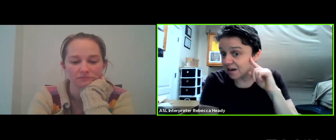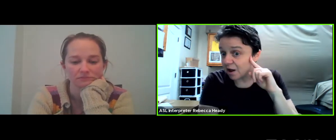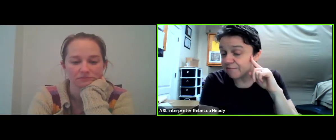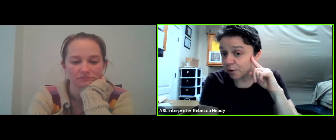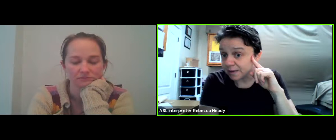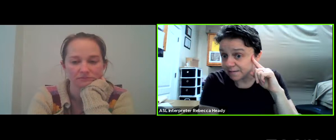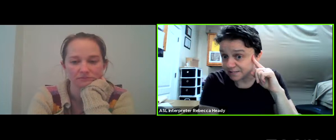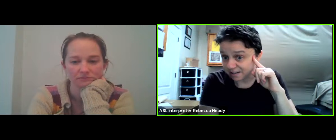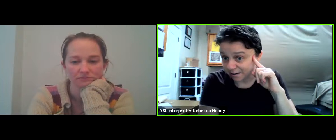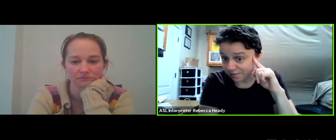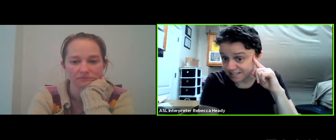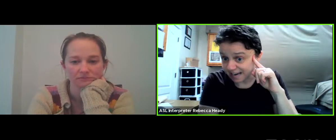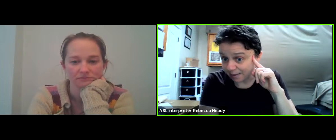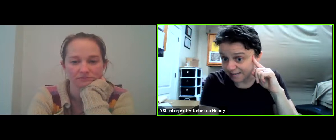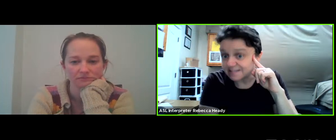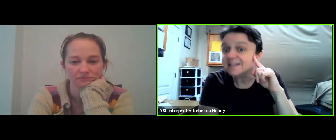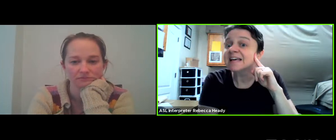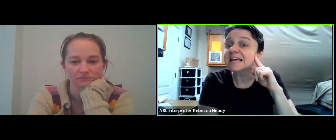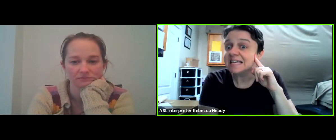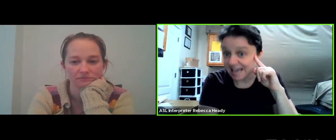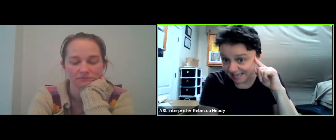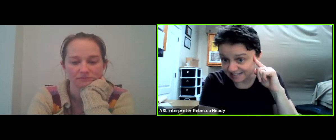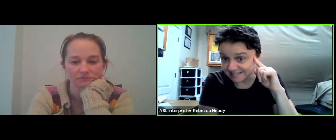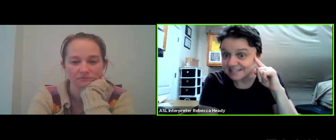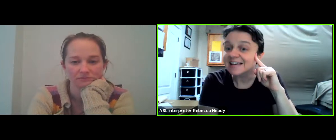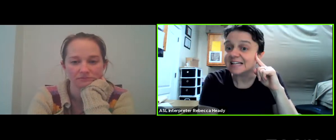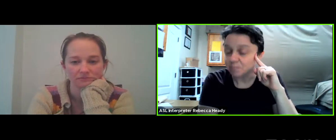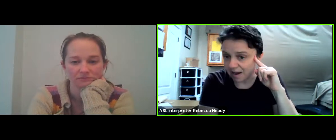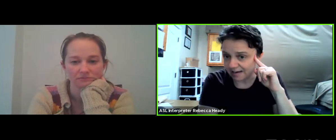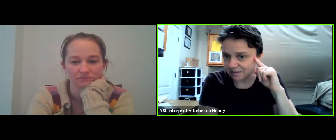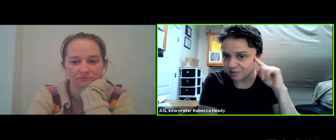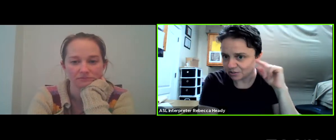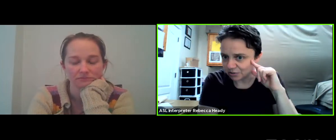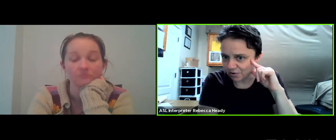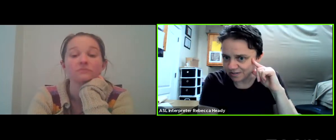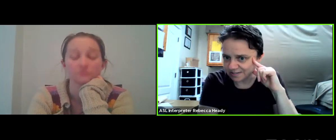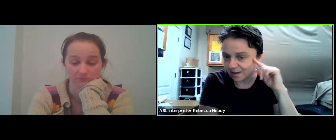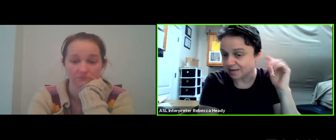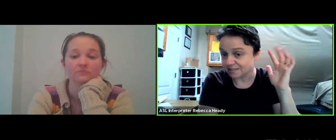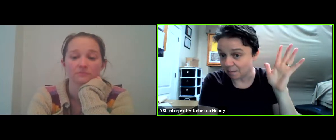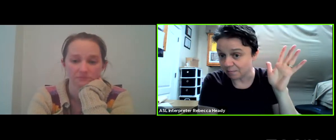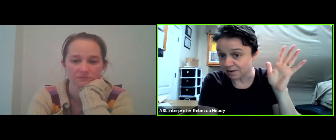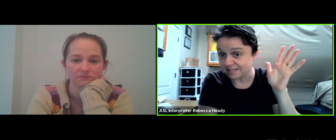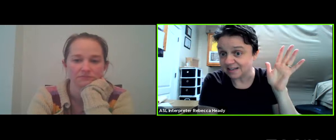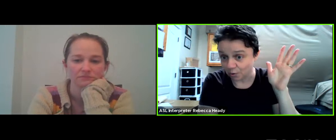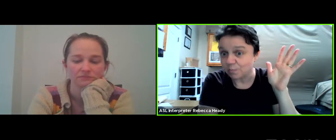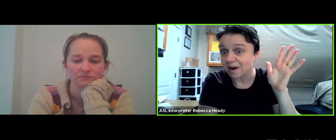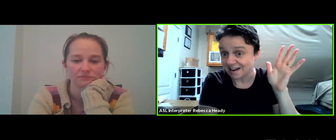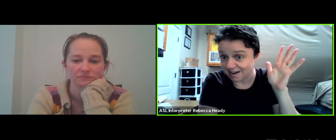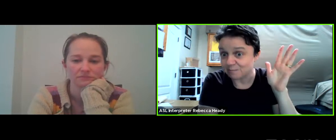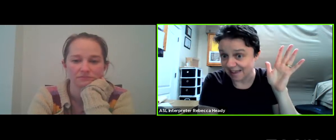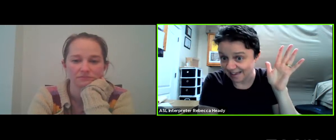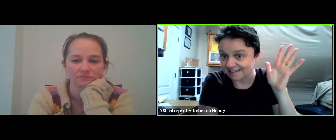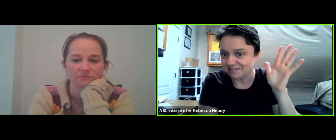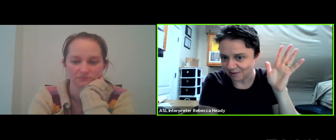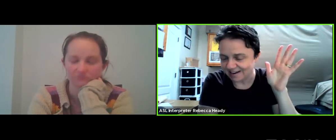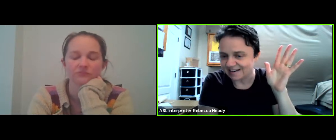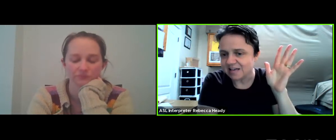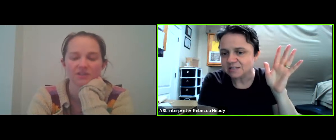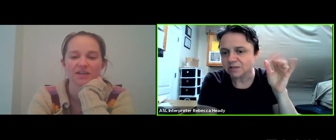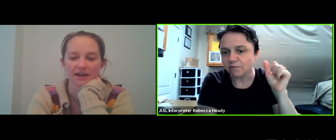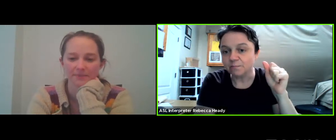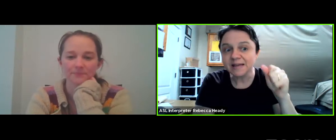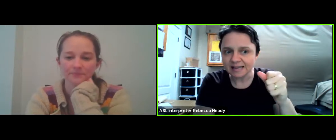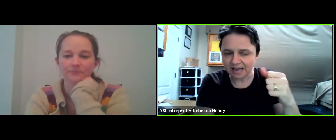And again, affirmative declarative statement. Yes, it's mine. So did you notice? I mean, it's probably really subtle, but I nodded my head,